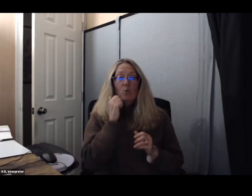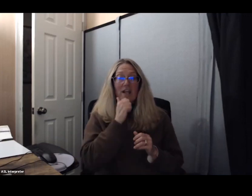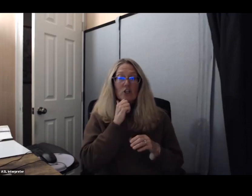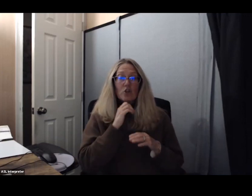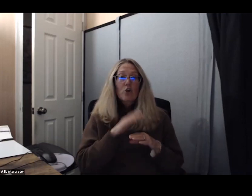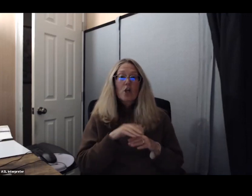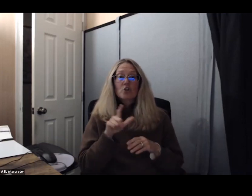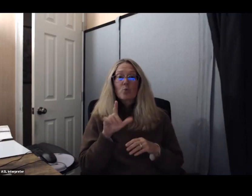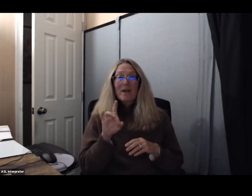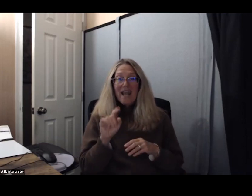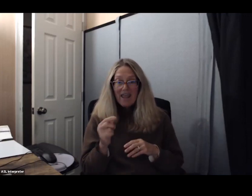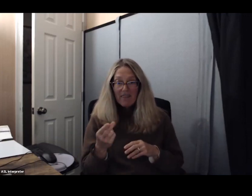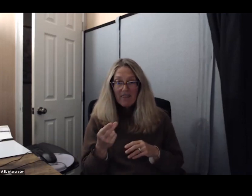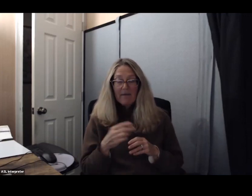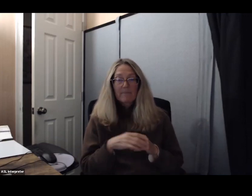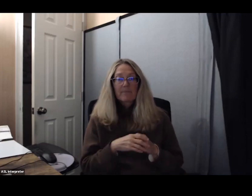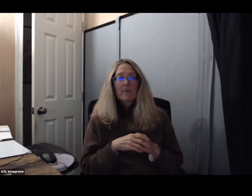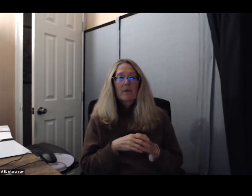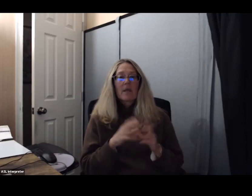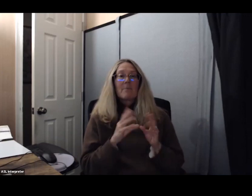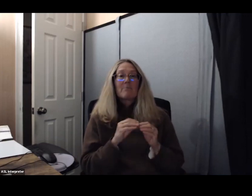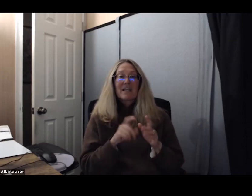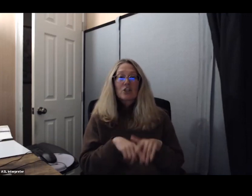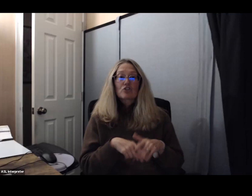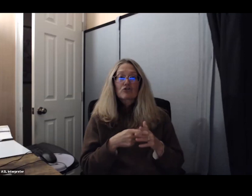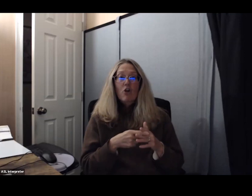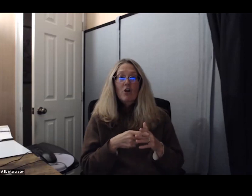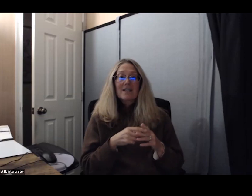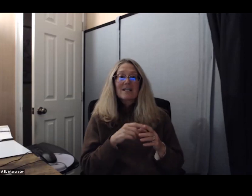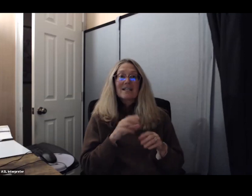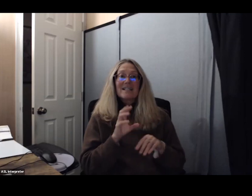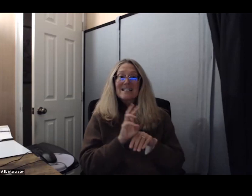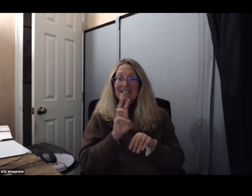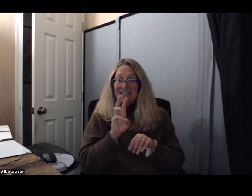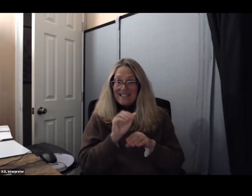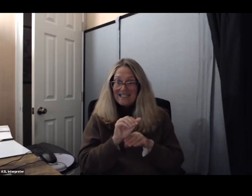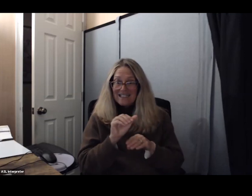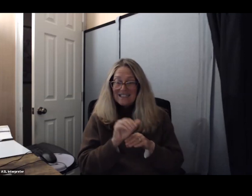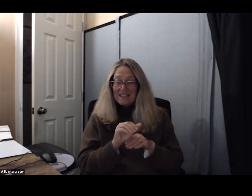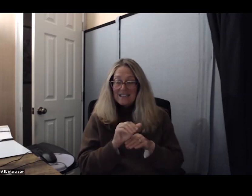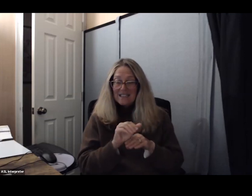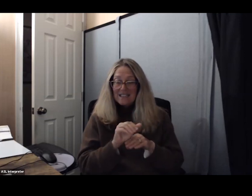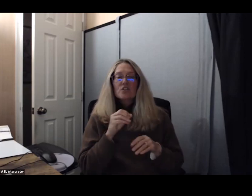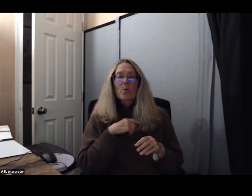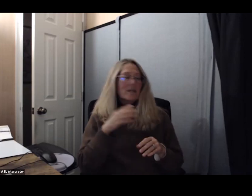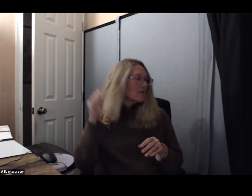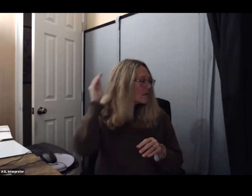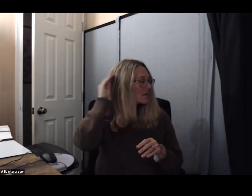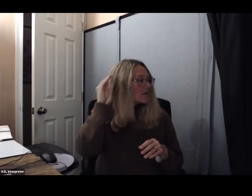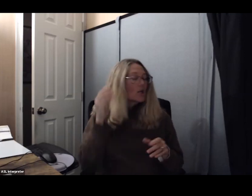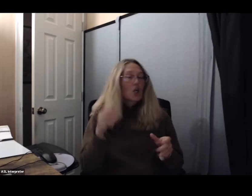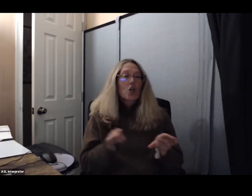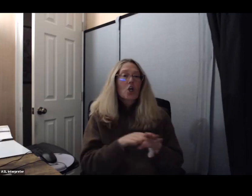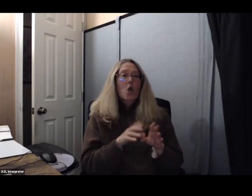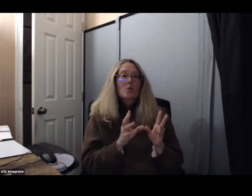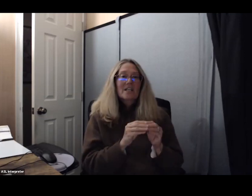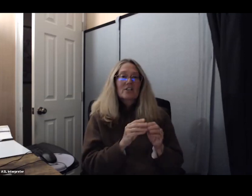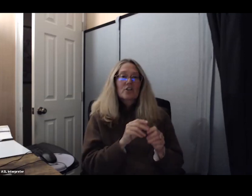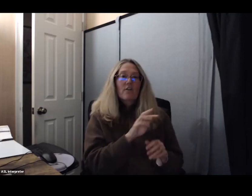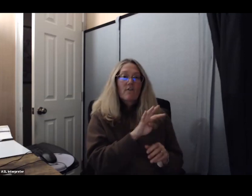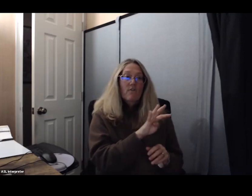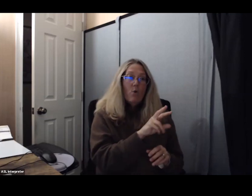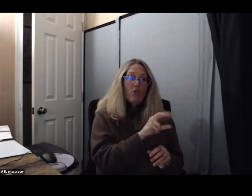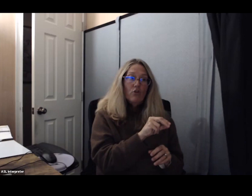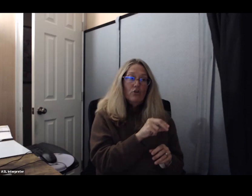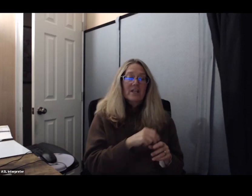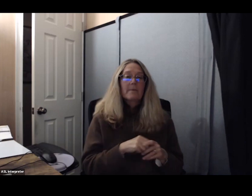on the 28th. Again, our regular session started at 6 p.m., just so that we know, and our closed session still remains at 4:30. Ms.